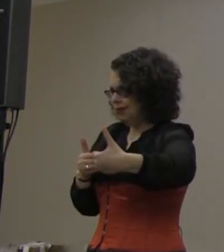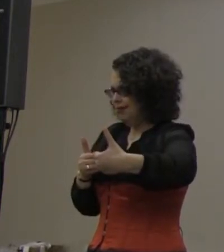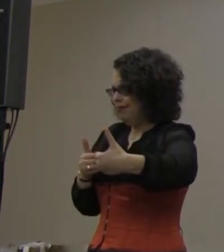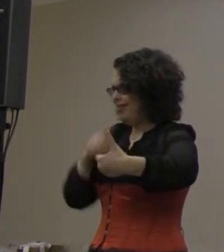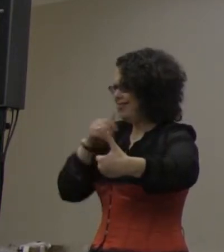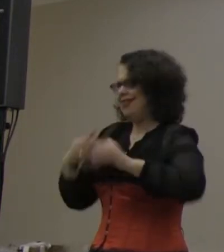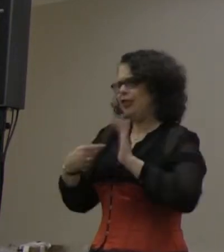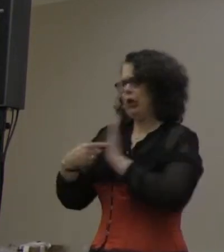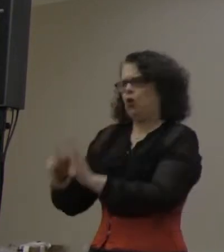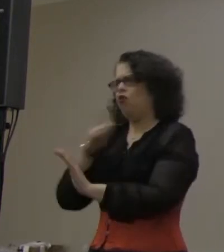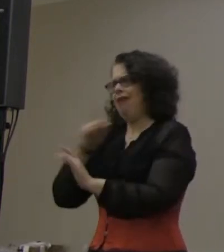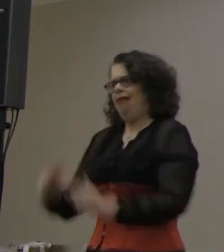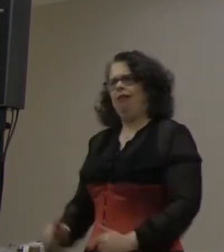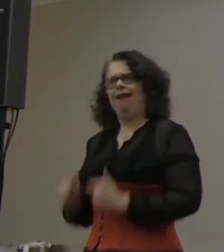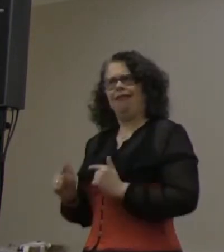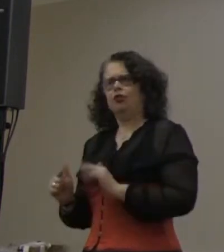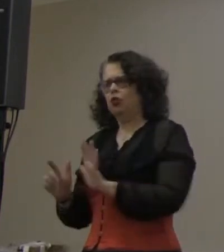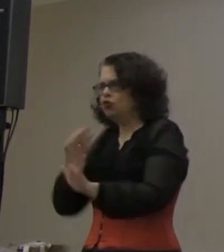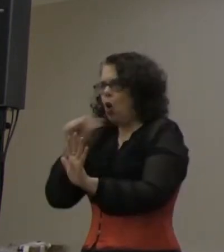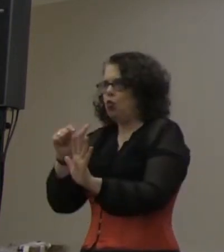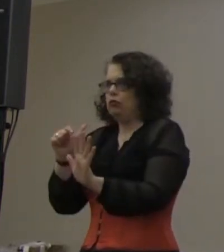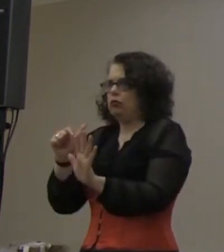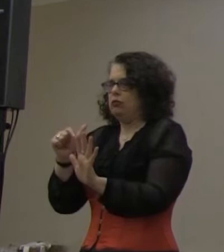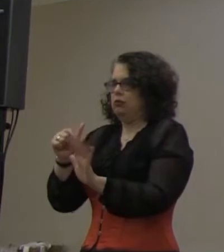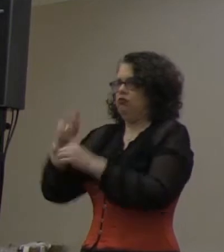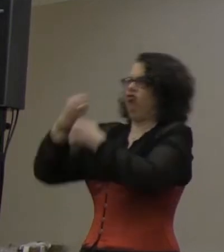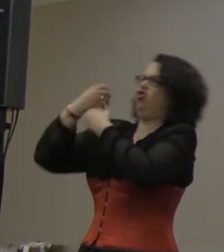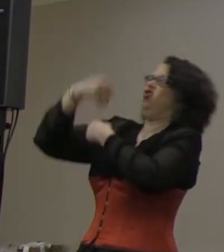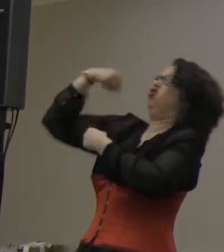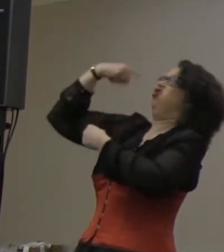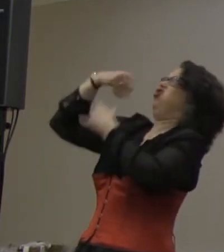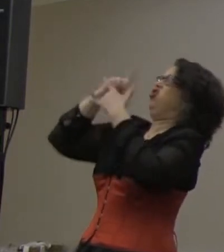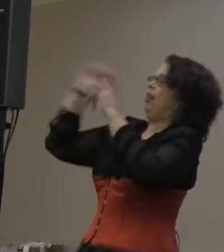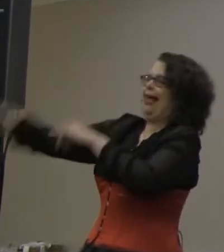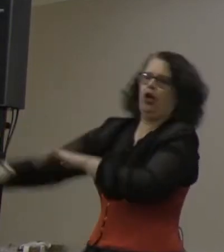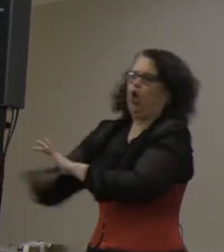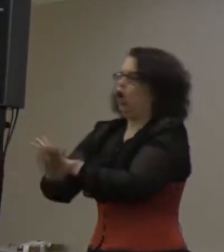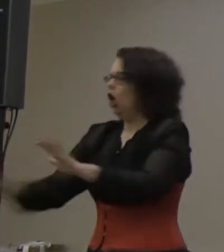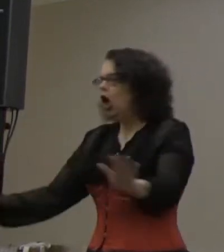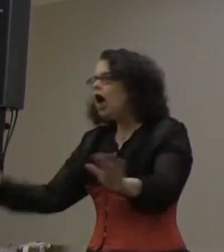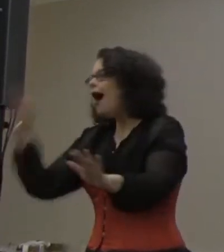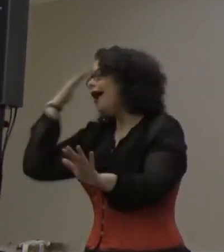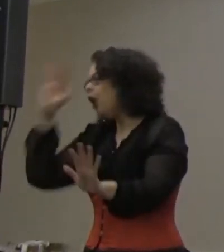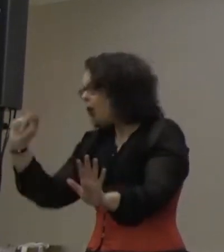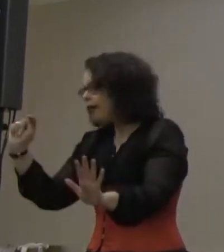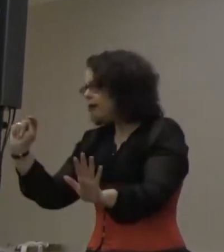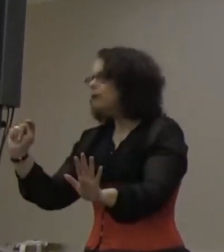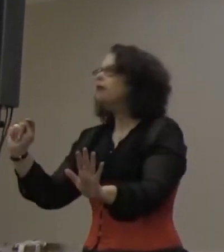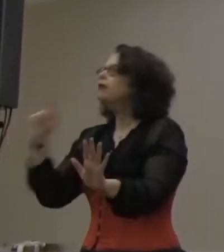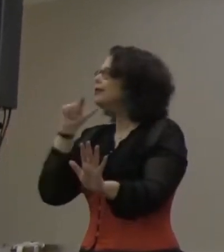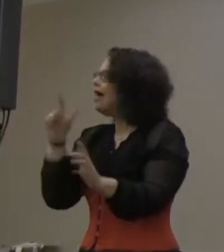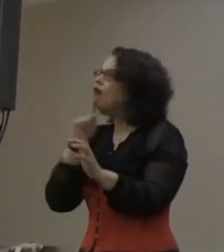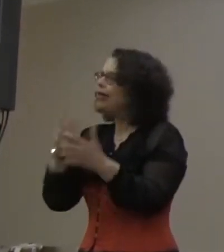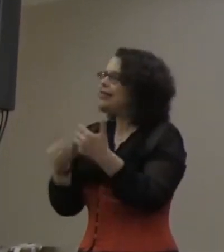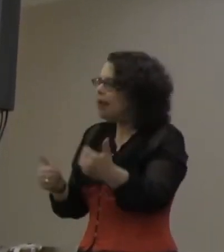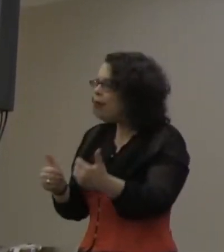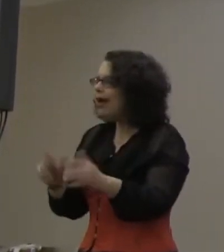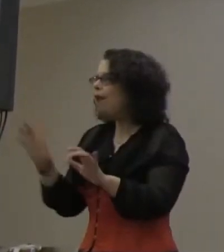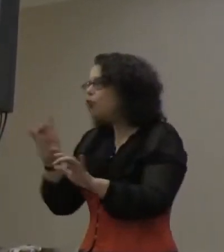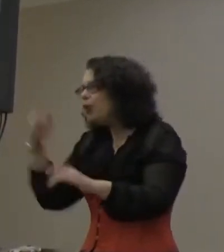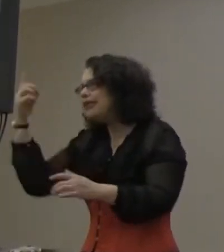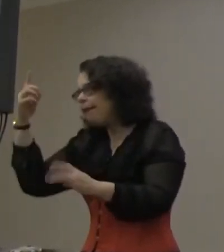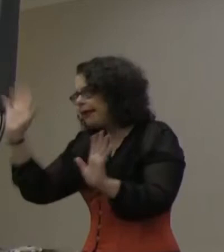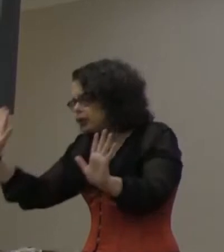reflect all realities. Okay, so don't flame me later on the internet, because I know this. Okay, I'm doing a thing.